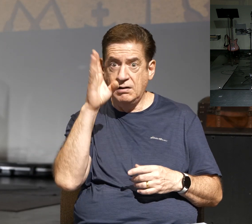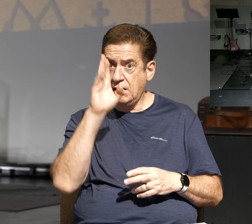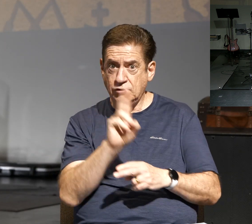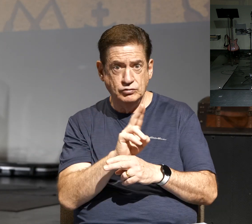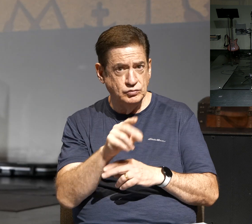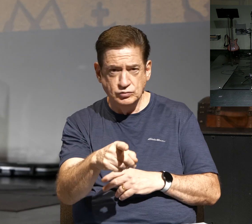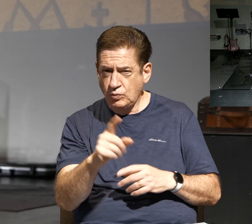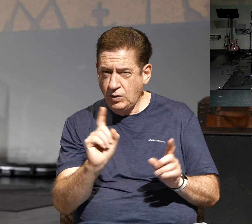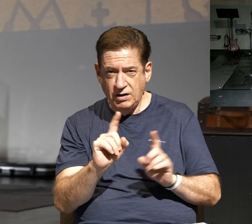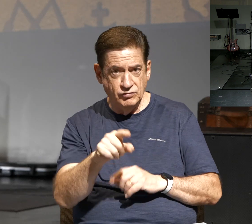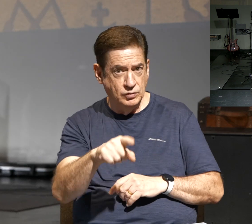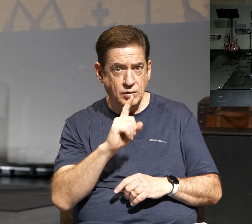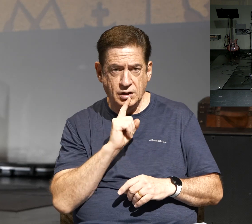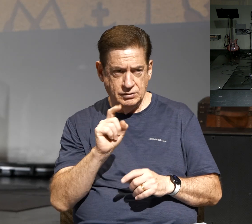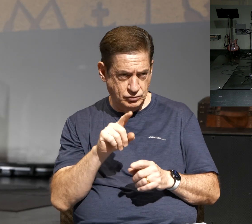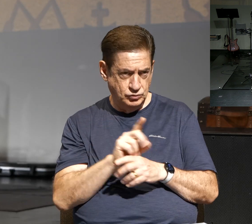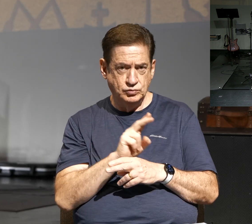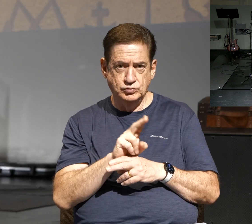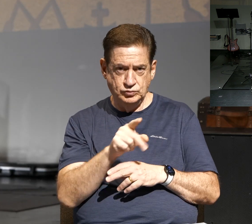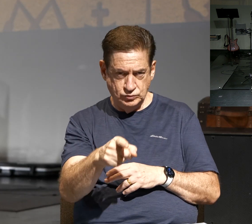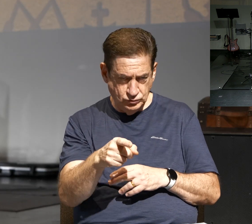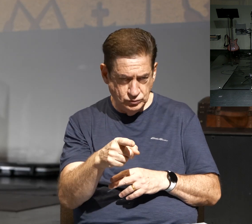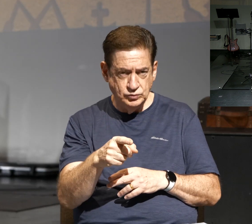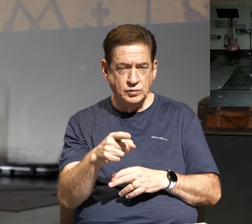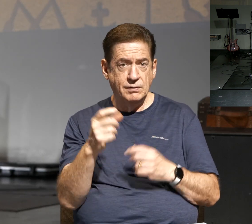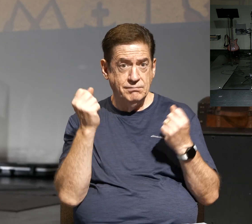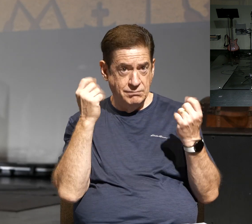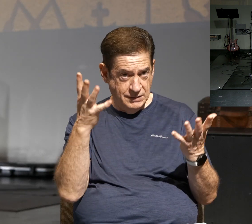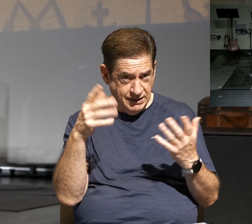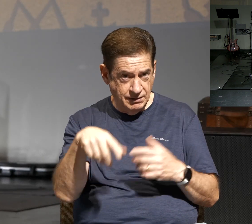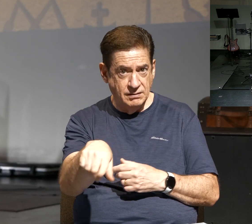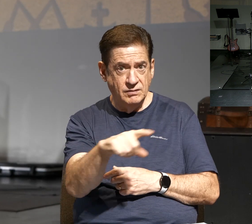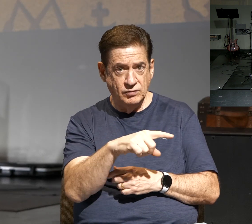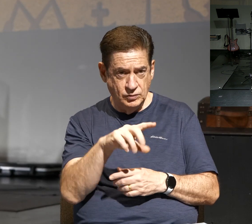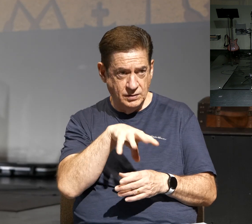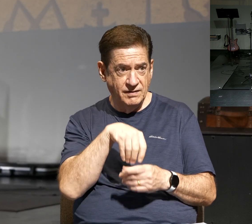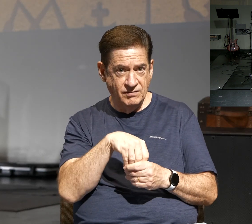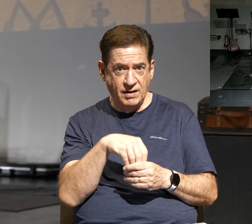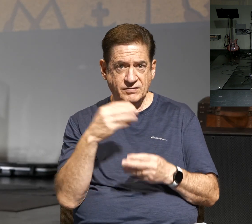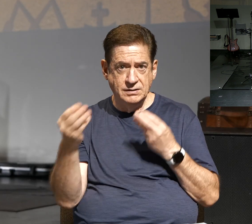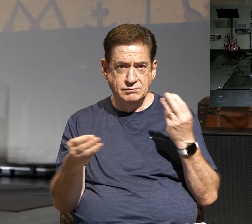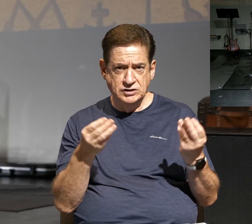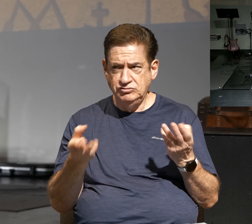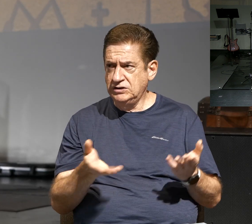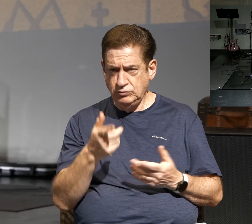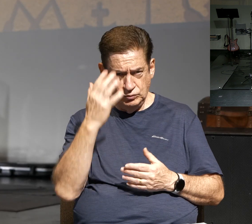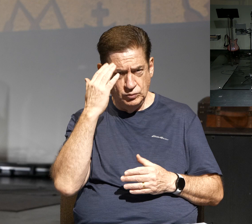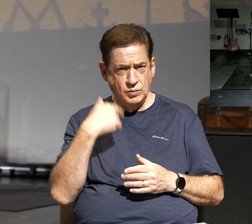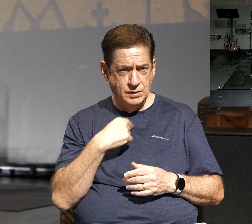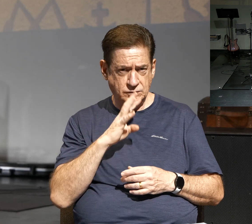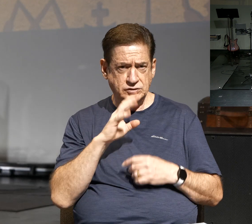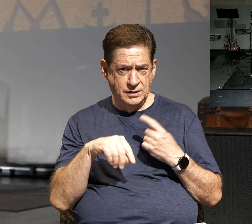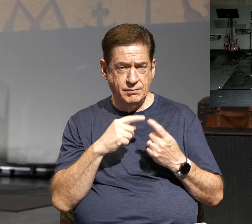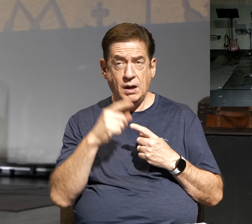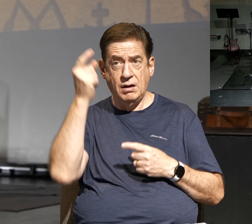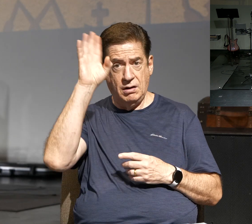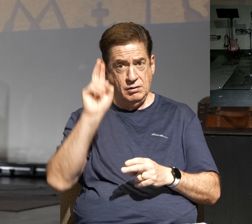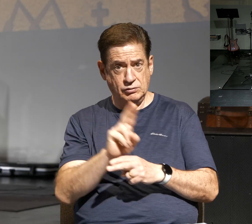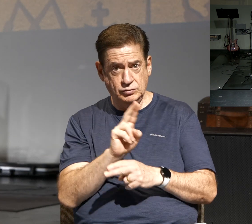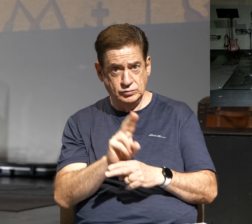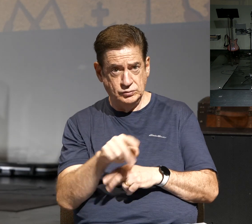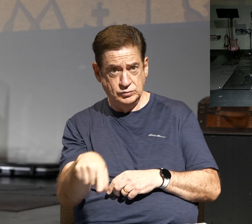are. But he can also use you, and he does, many of you that are involved in ministry here. You guys know what I'm talking about. That God would use